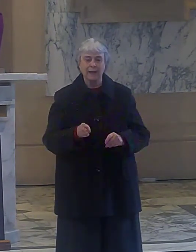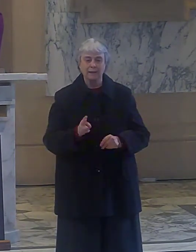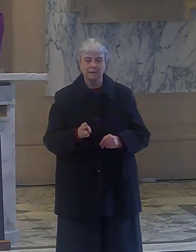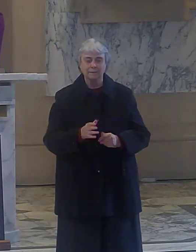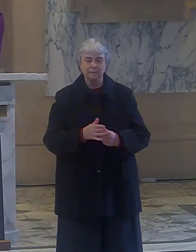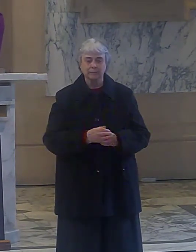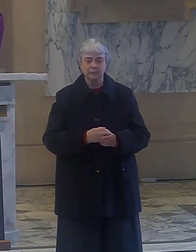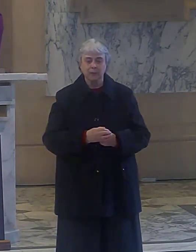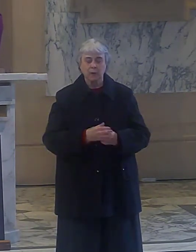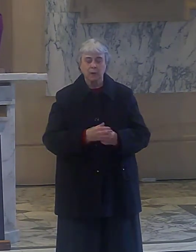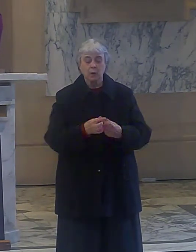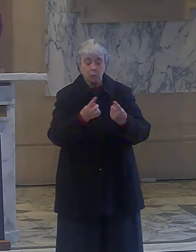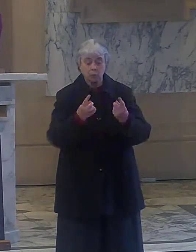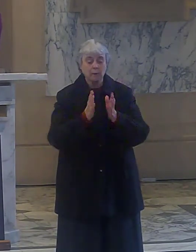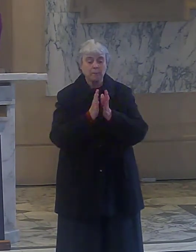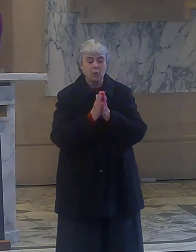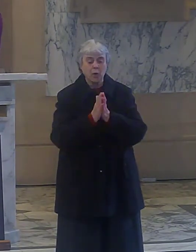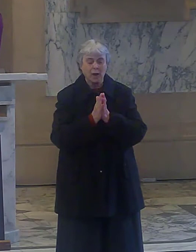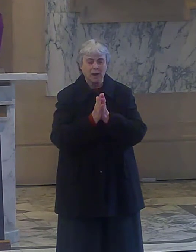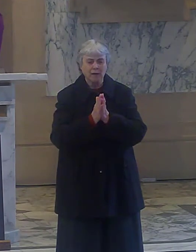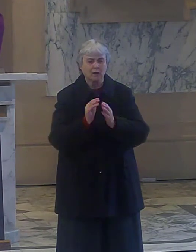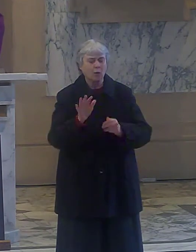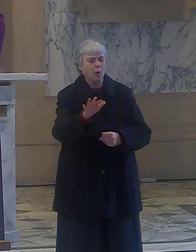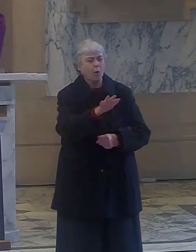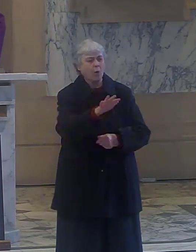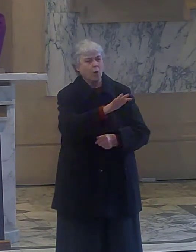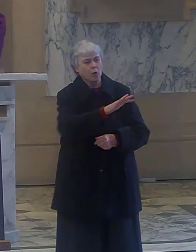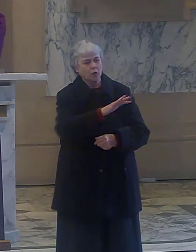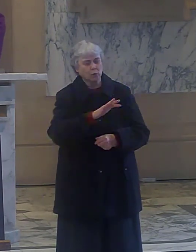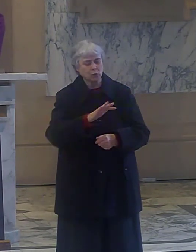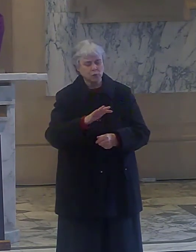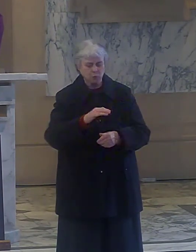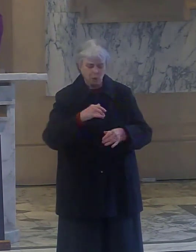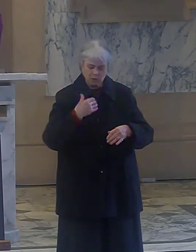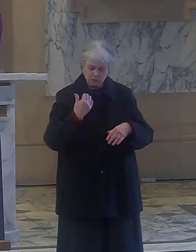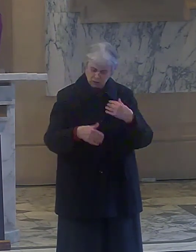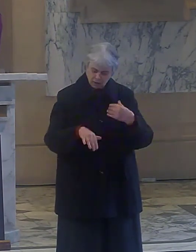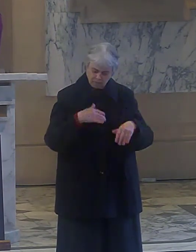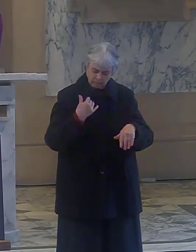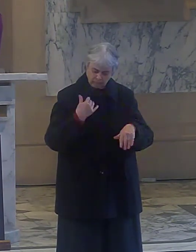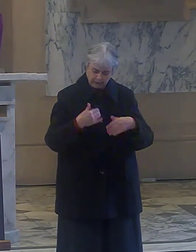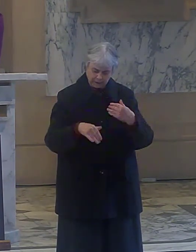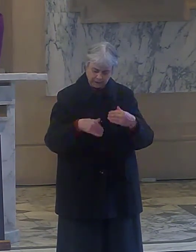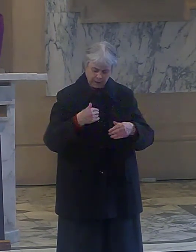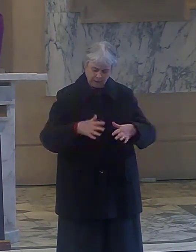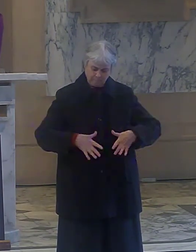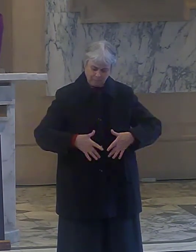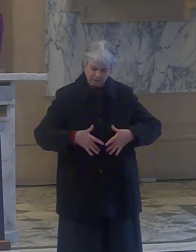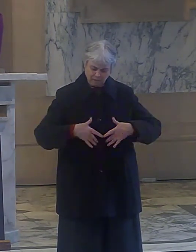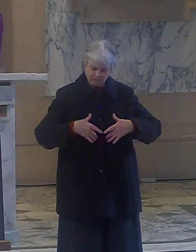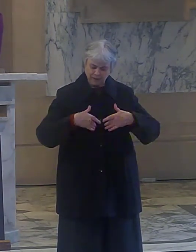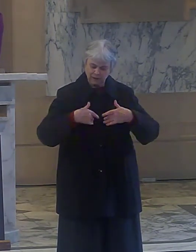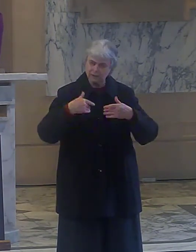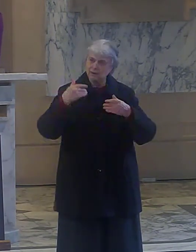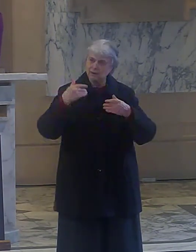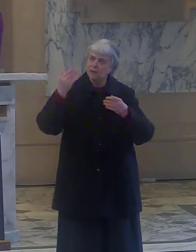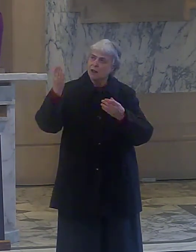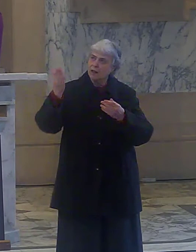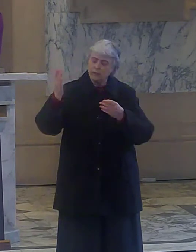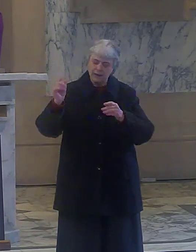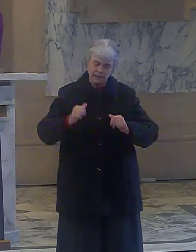we pray that all those who are suffering may feel the healing hand of god